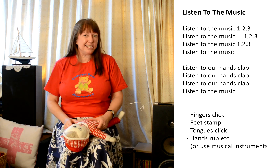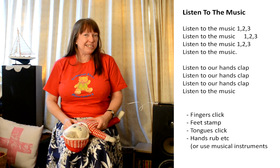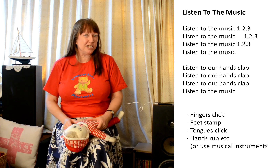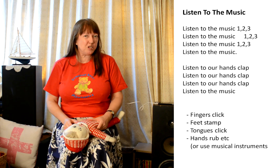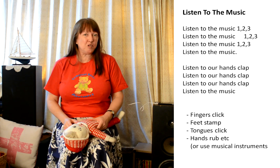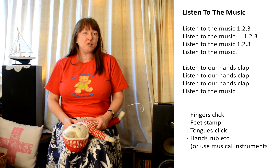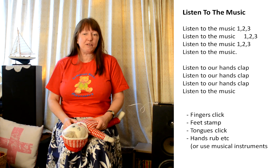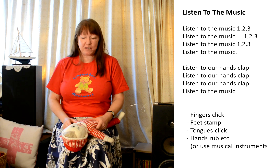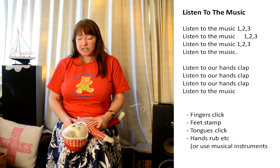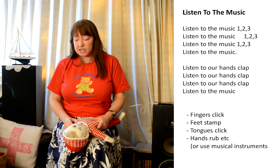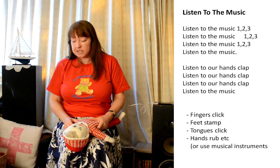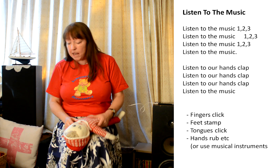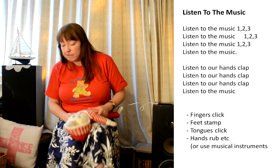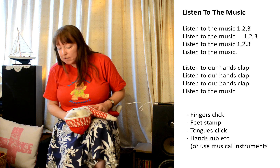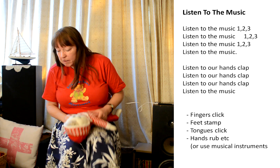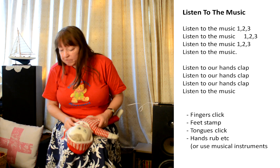Listen to a feet step.